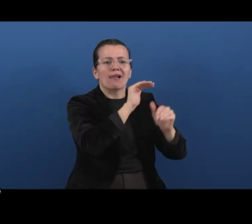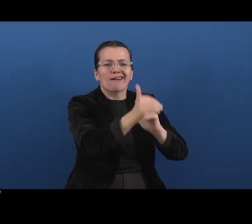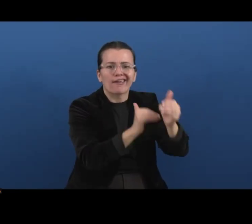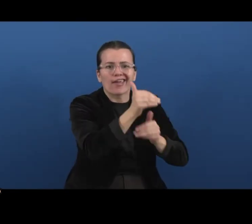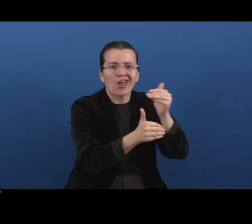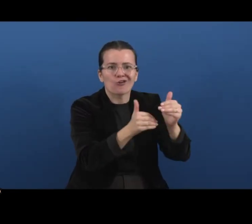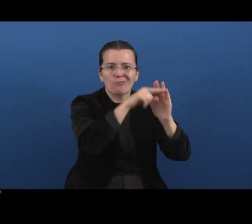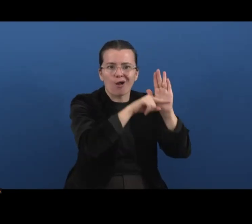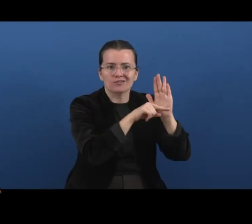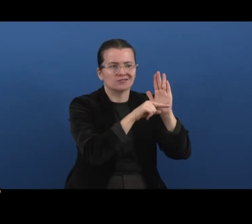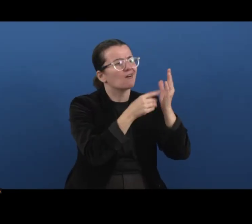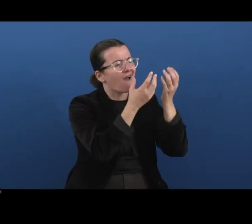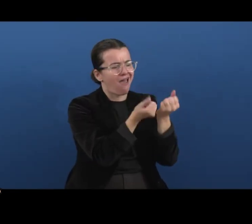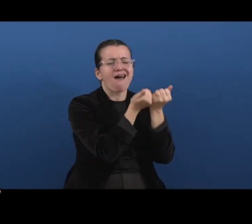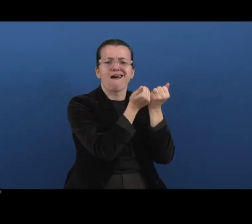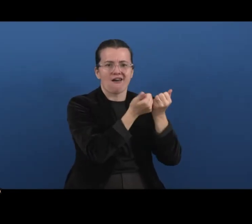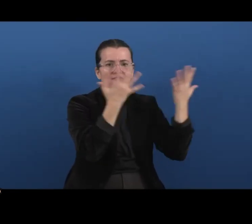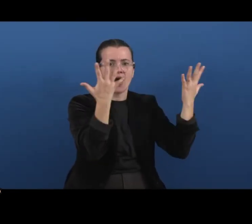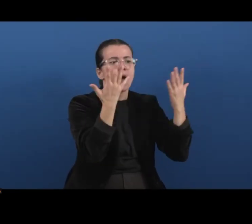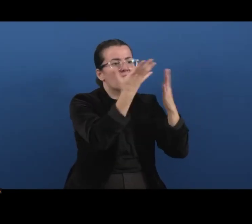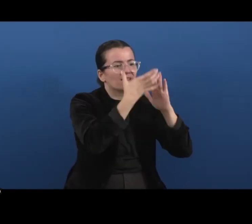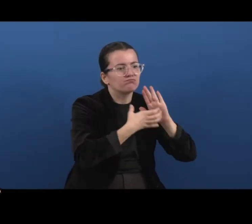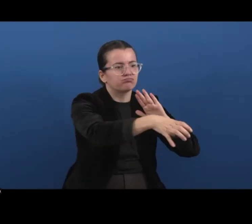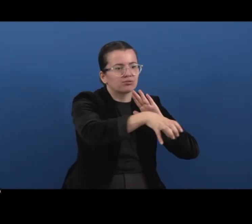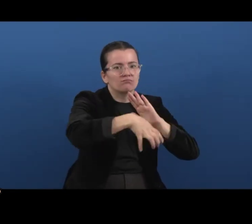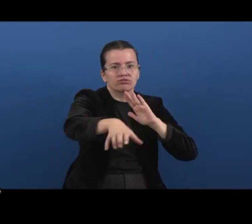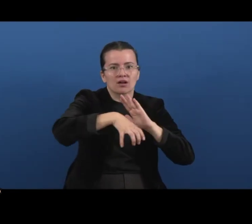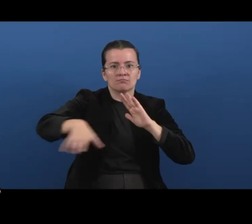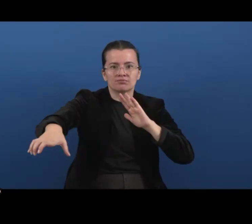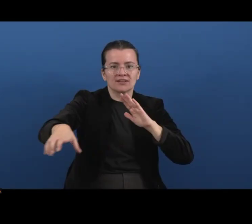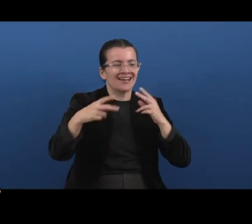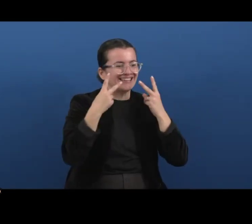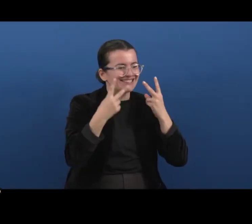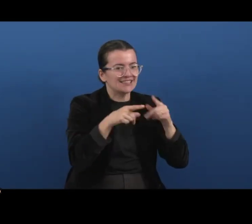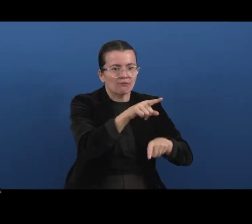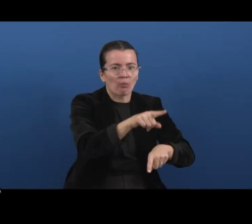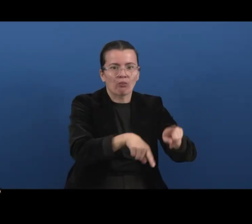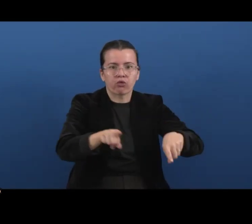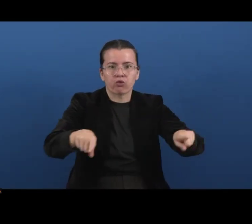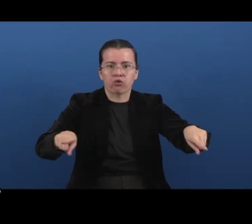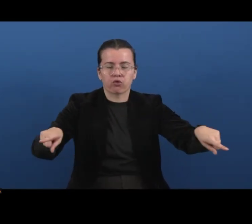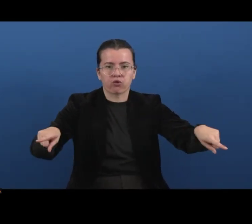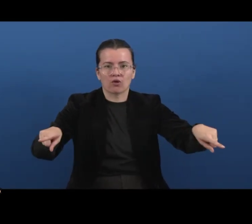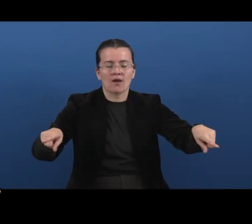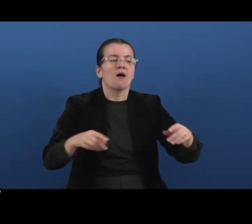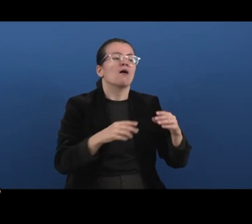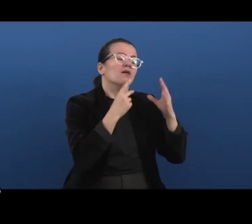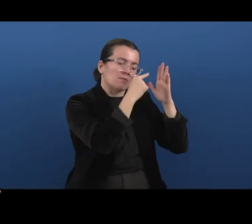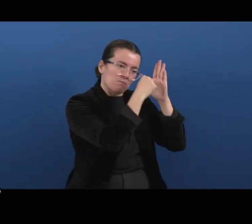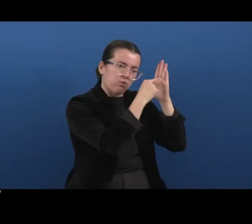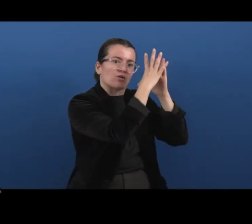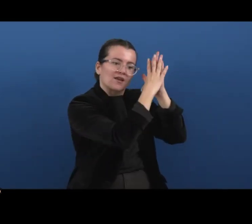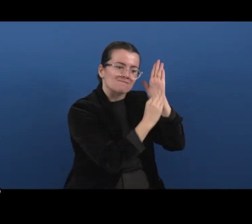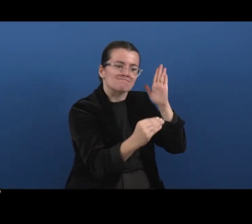or branch. Adapting policies to local realities and ensure consistency in how they are applied is key. For